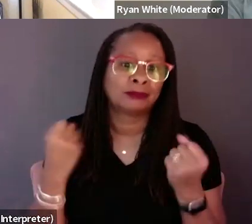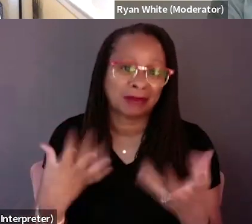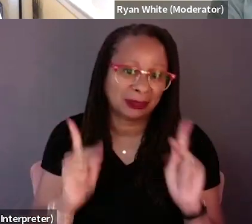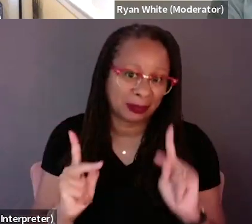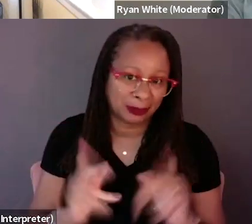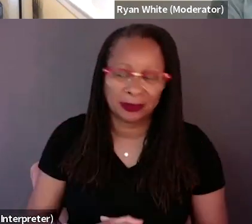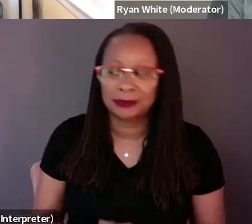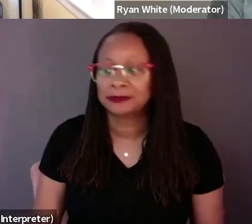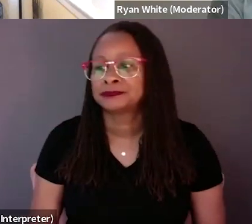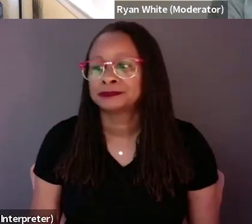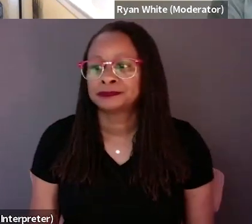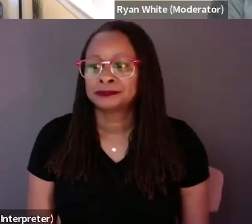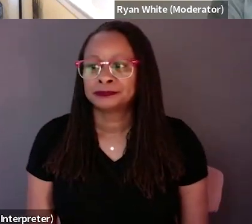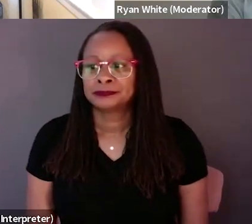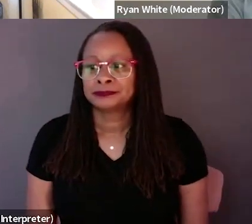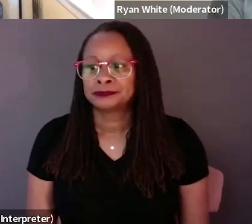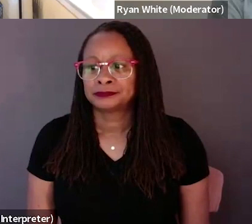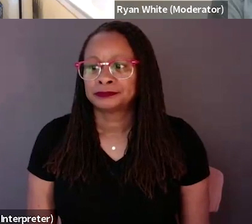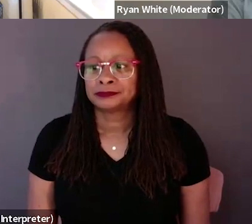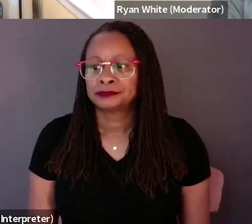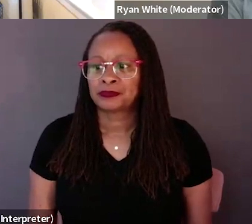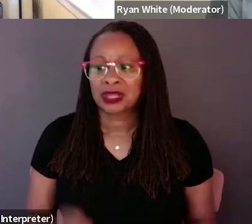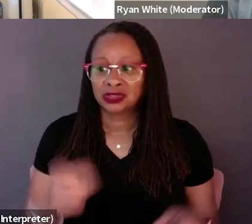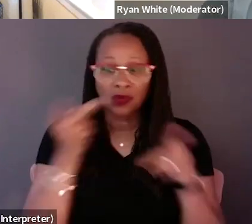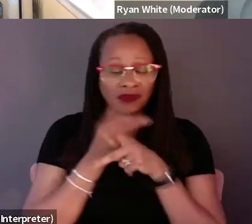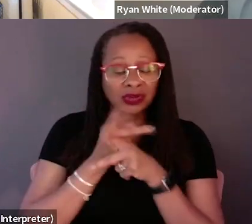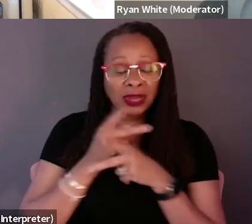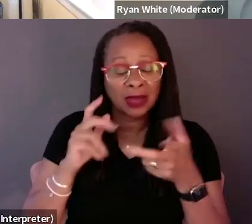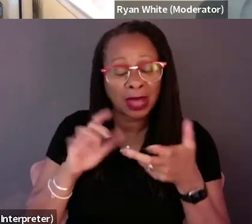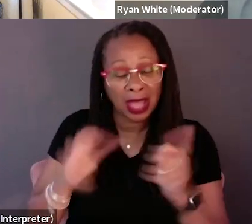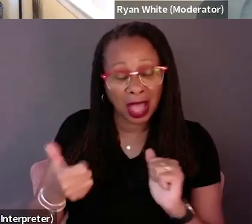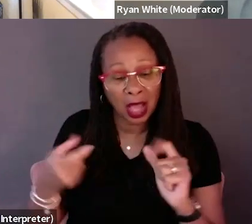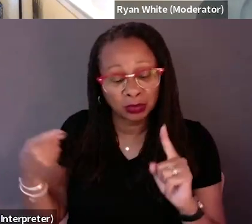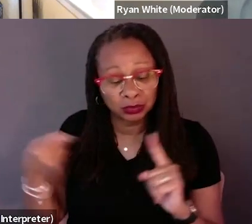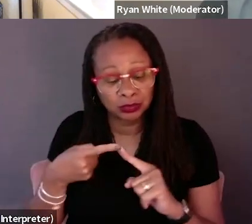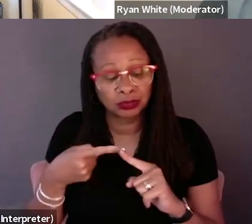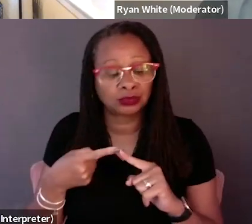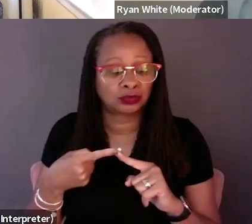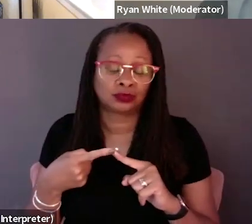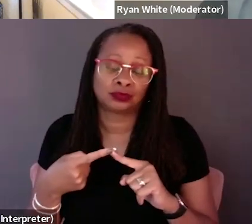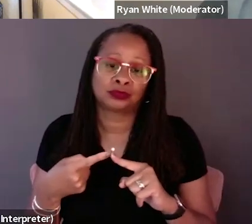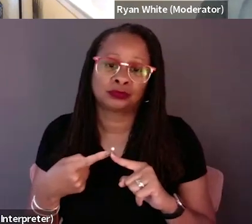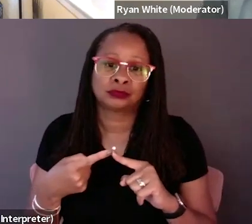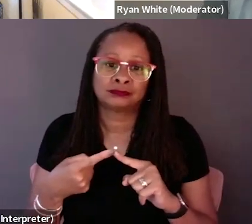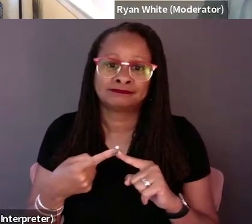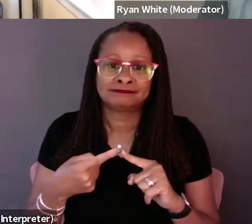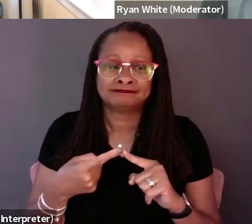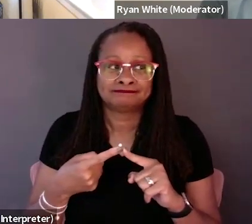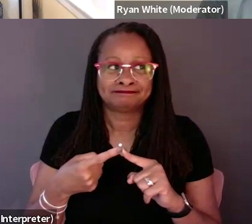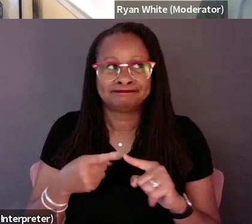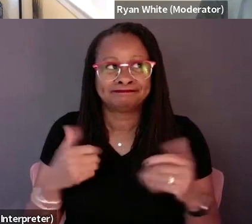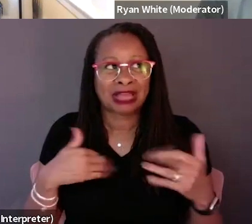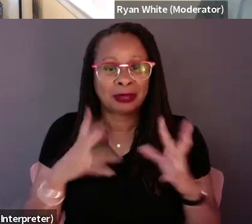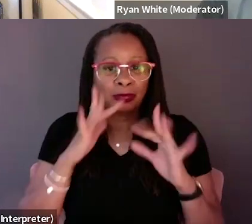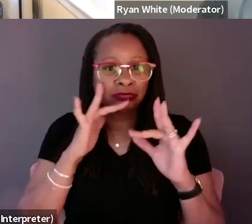to a lot of our audience. So, figuring out a way to kind of draw people